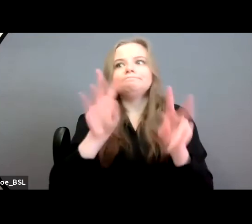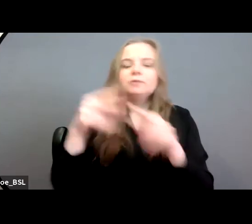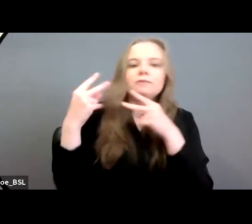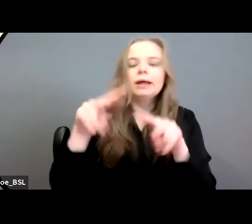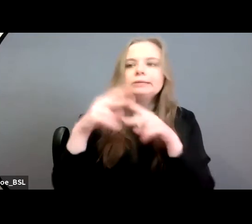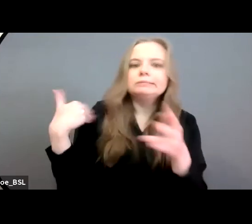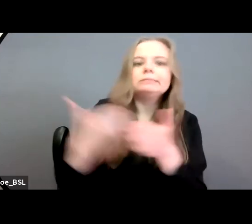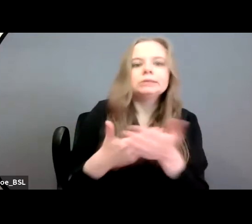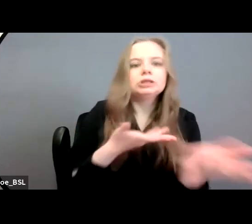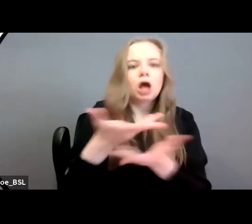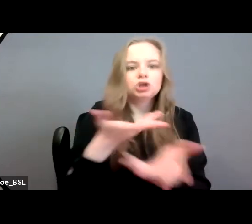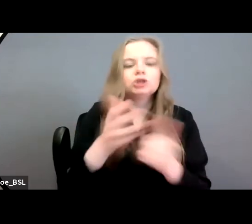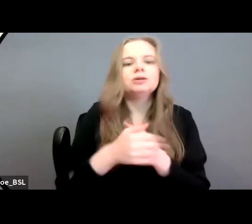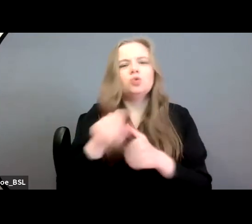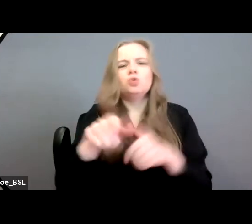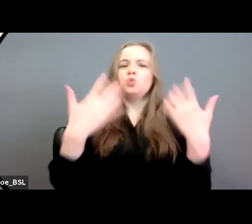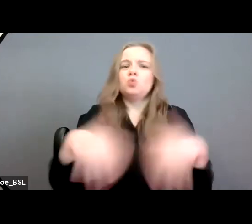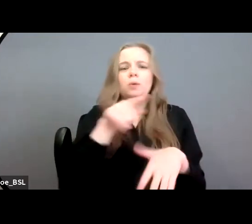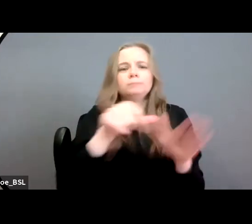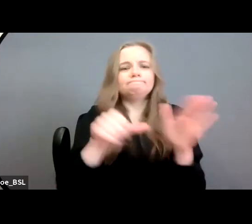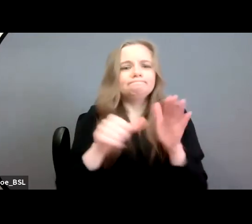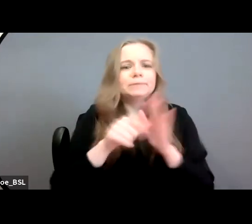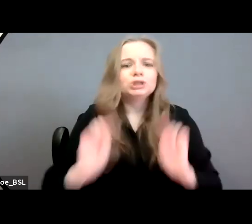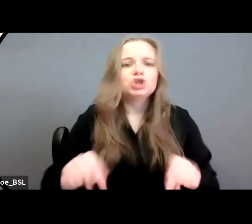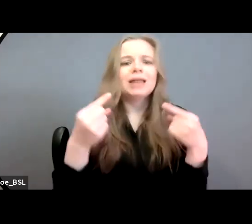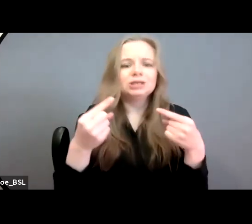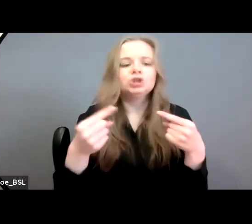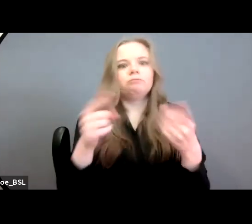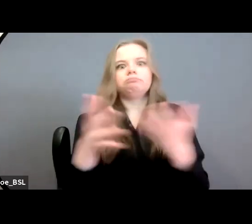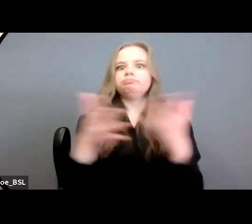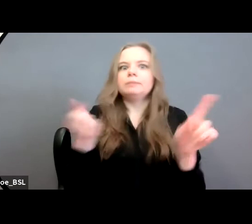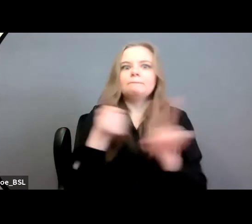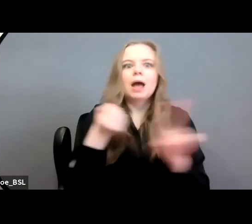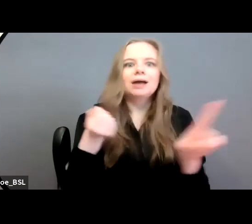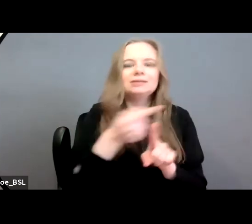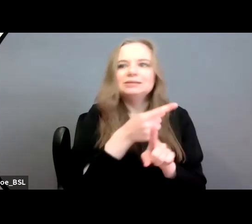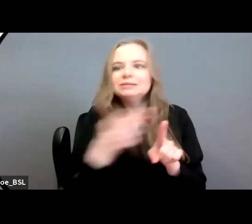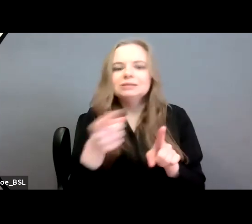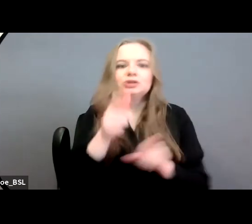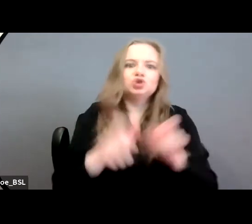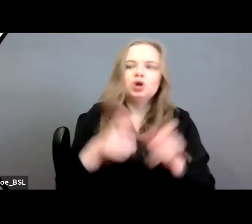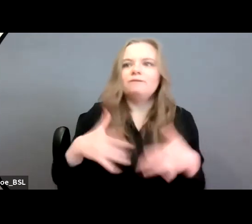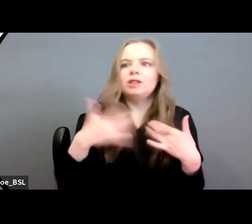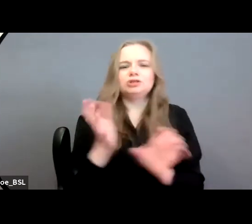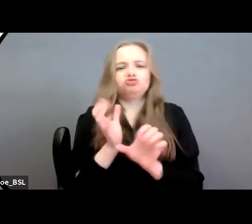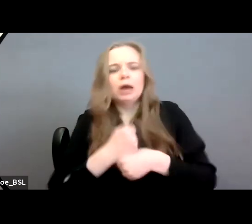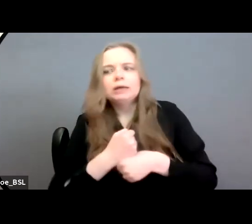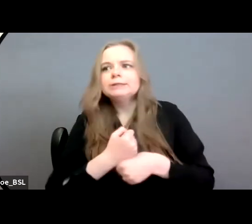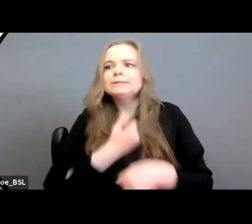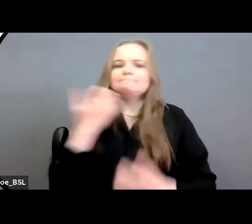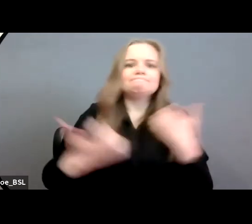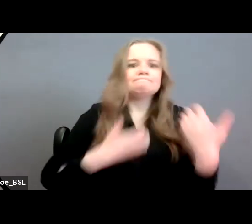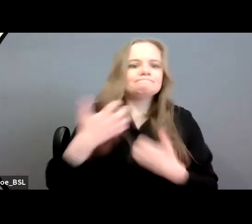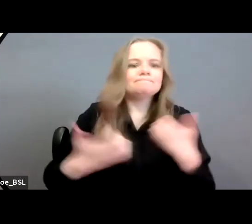far, was something that was really highlighted throughout in terms of the impact it has on kind of stress and anguish levels,